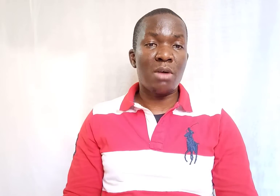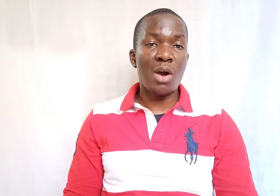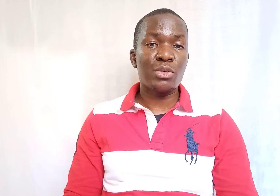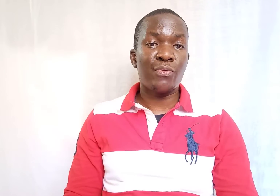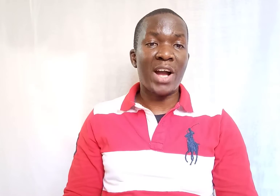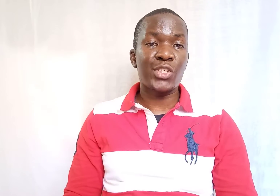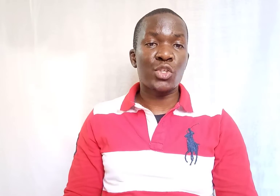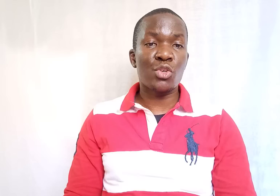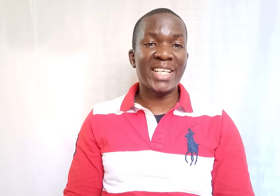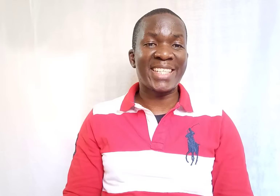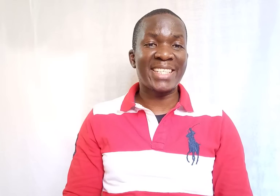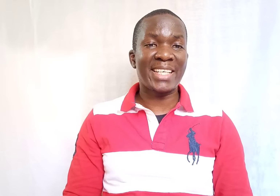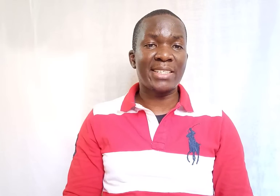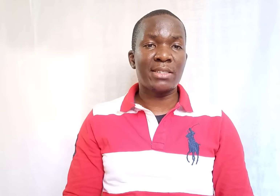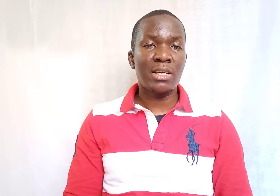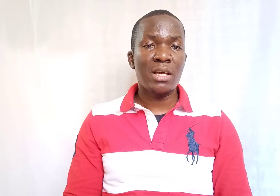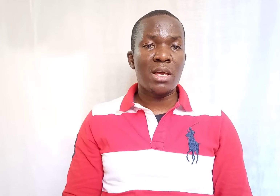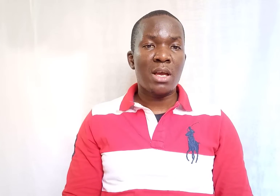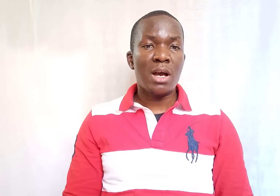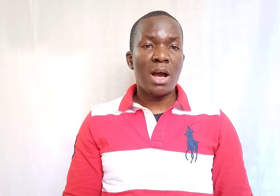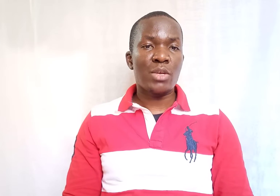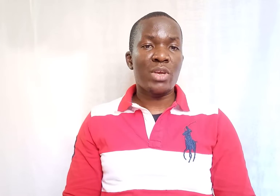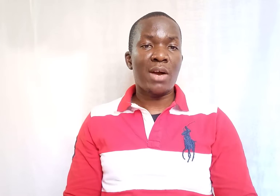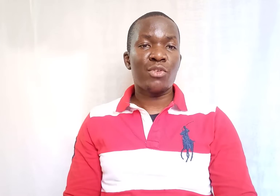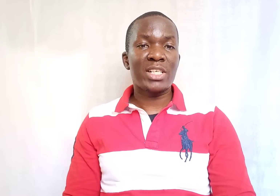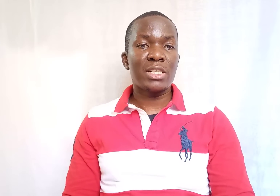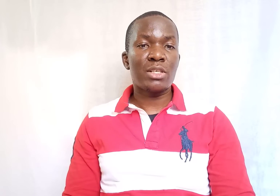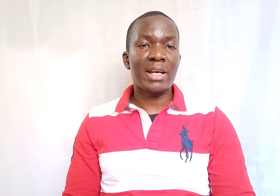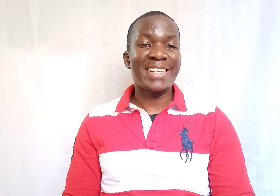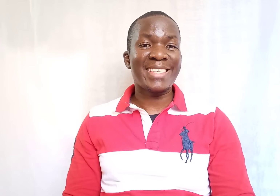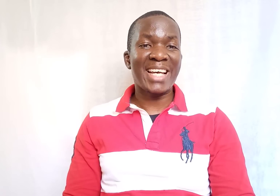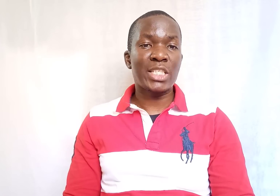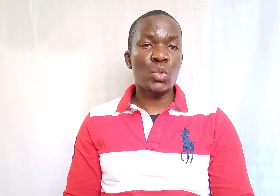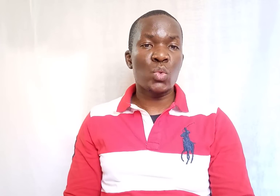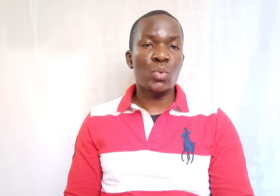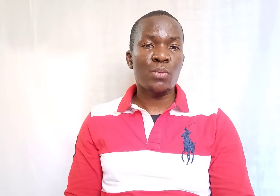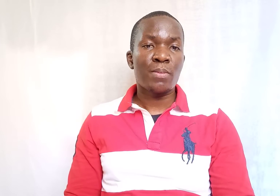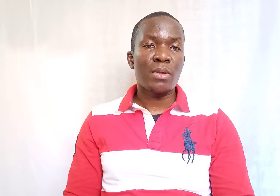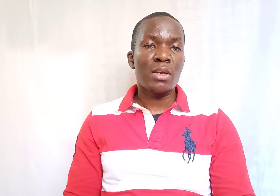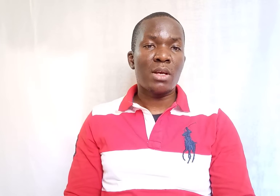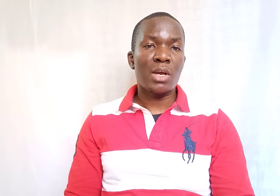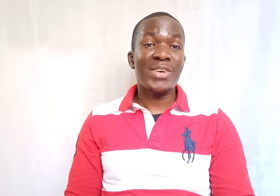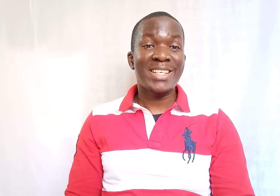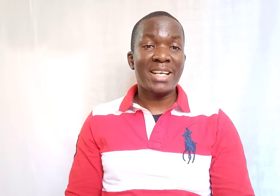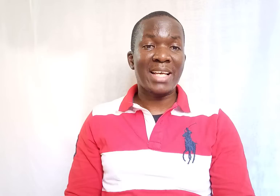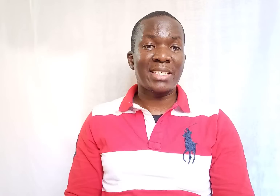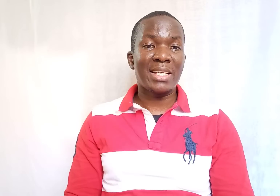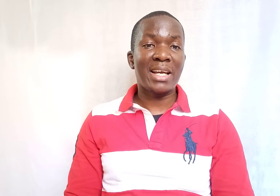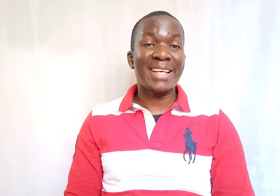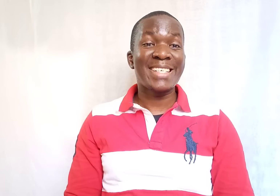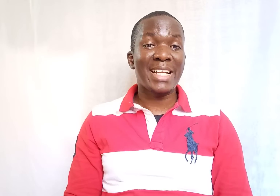about functional sentences, and we have already discussed two. We discussed